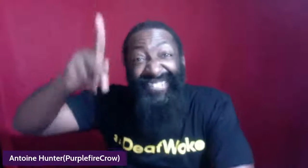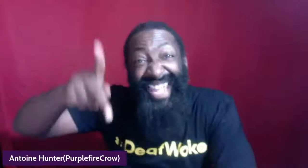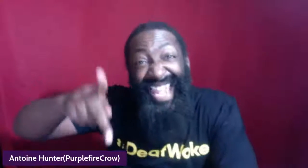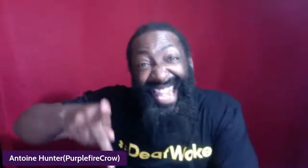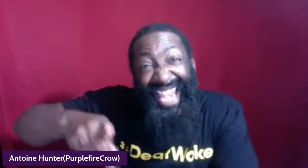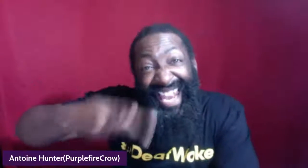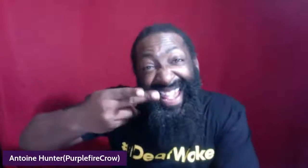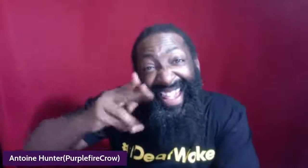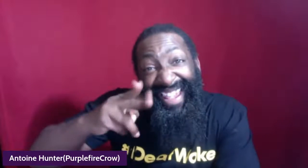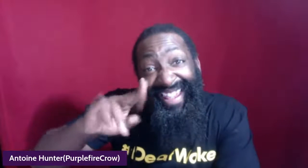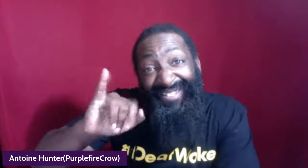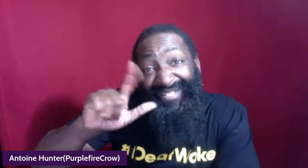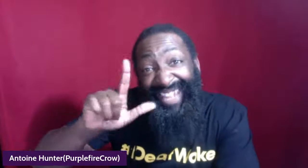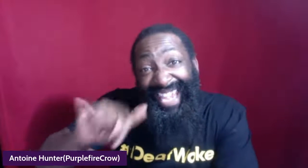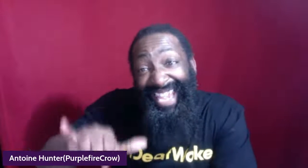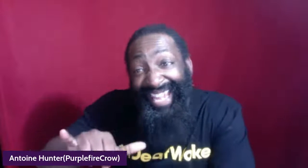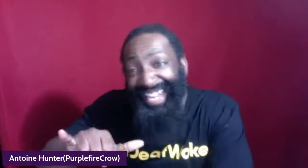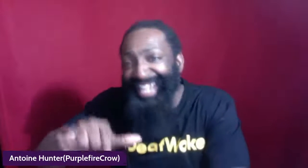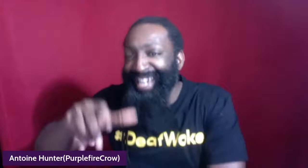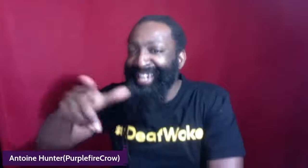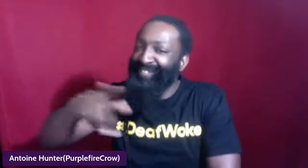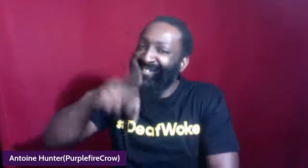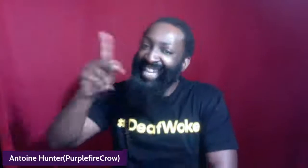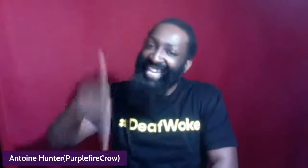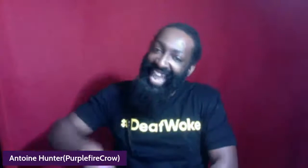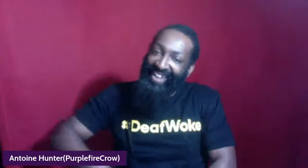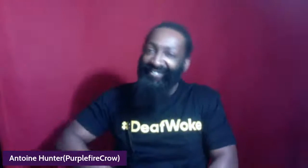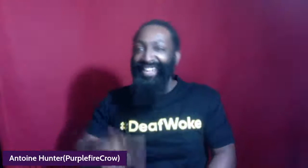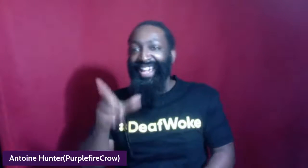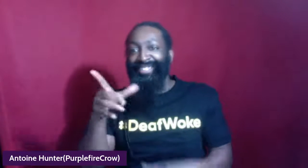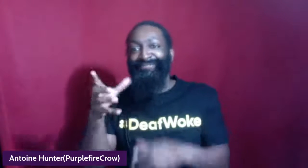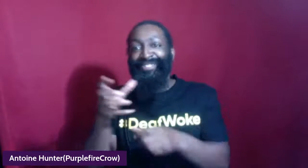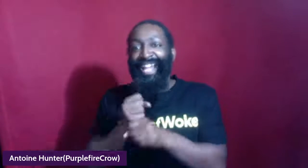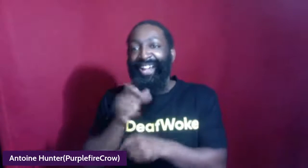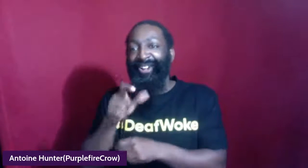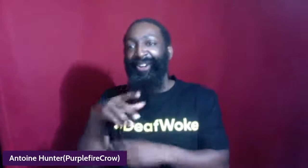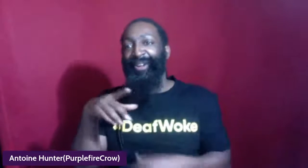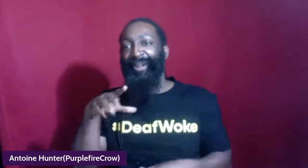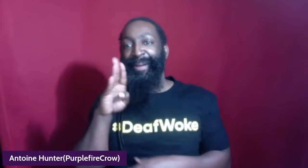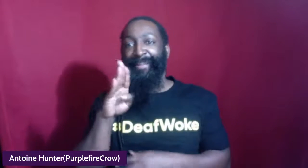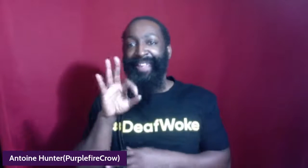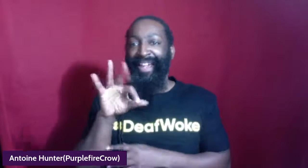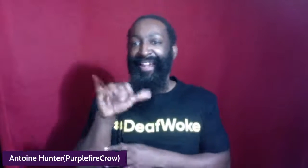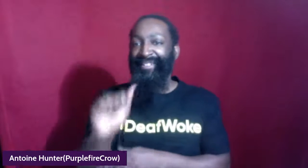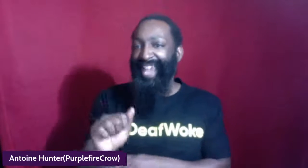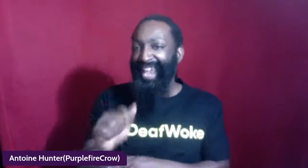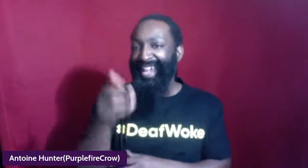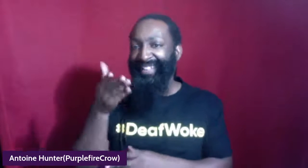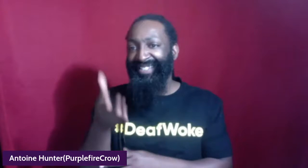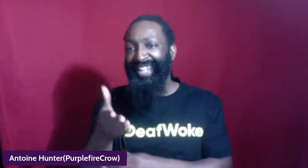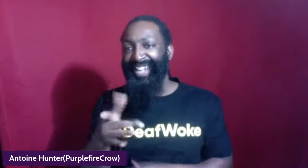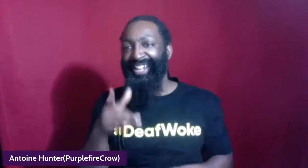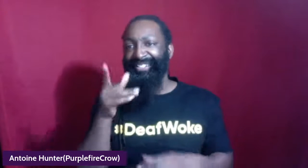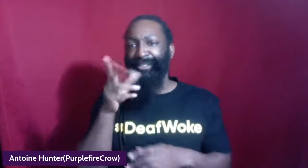No, a lot of people don't know that Jubil Khan is from Philadelphia.